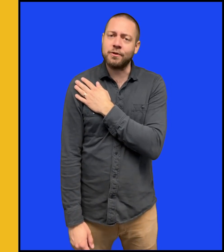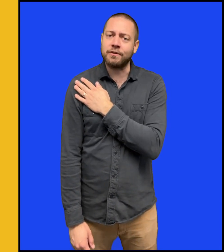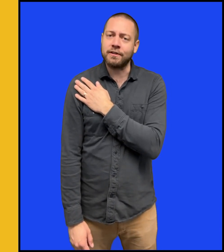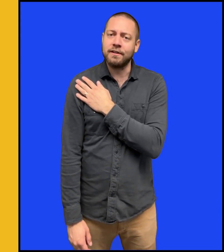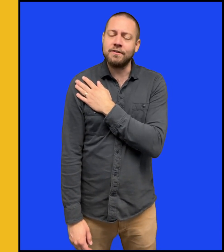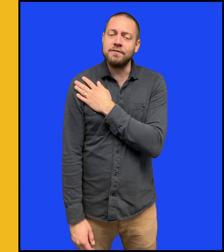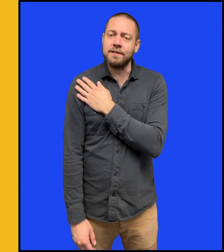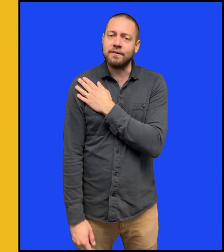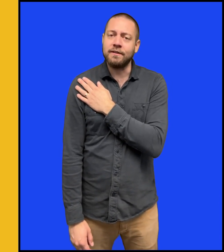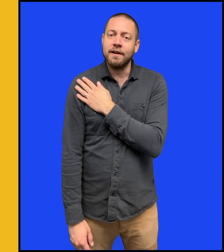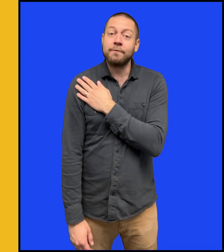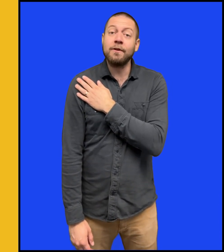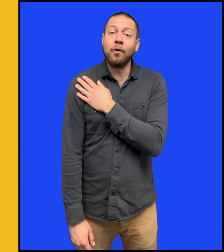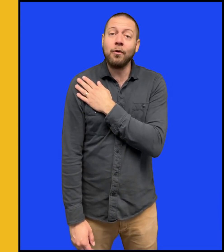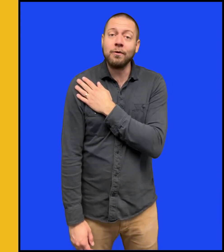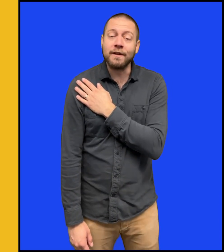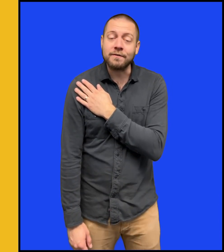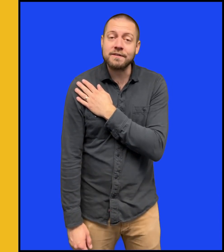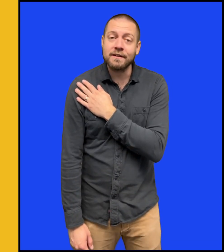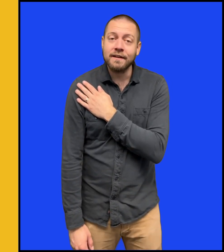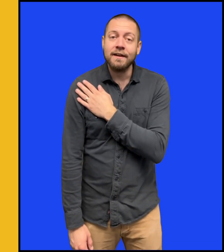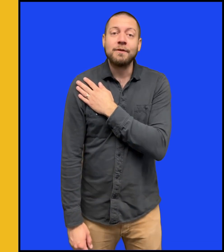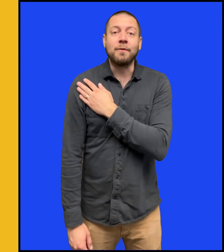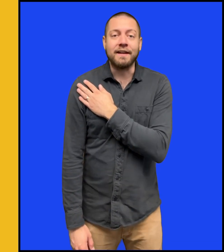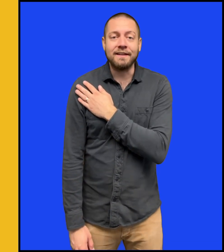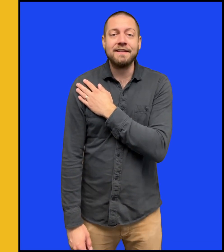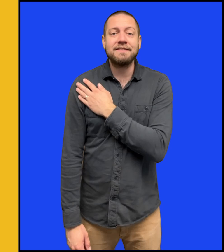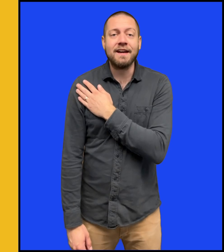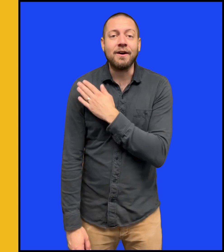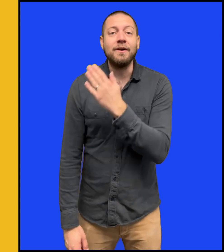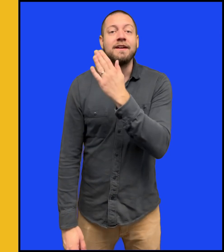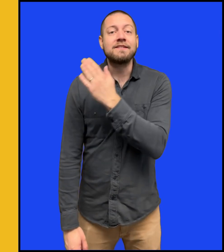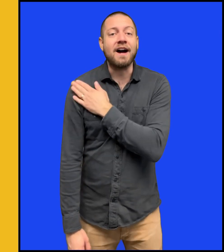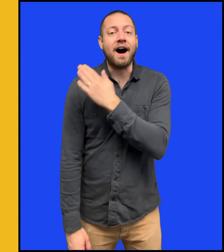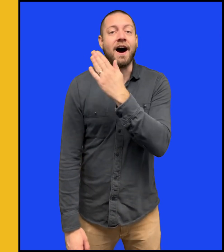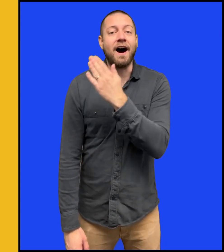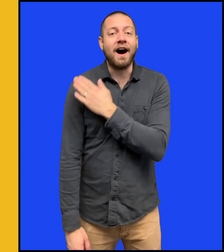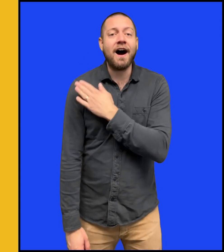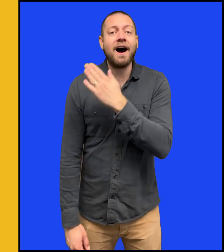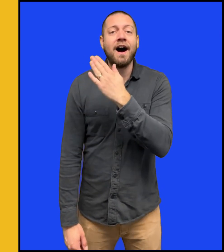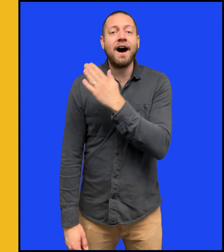on your shoulder you do for the whole note. Ready, let's go.